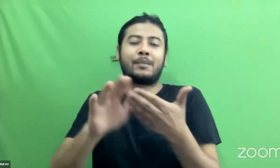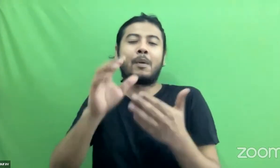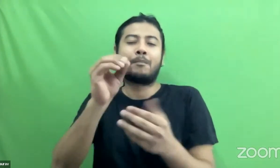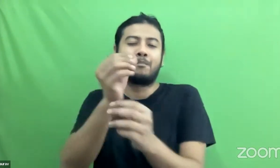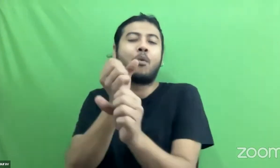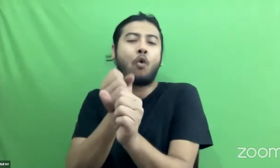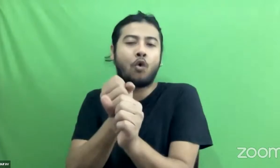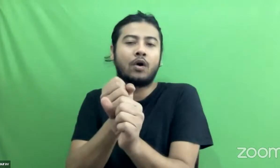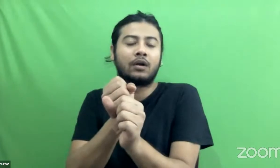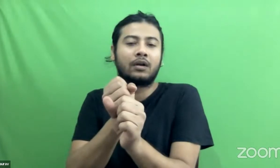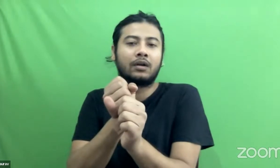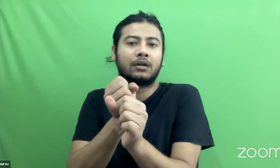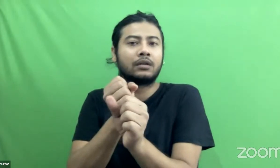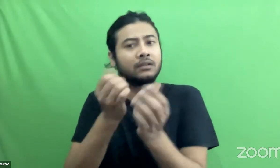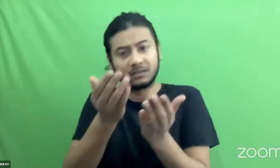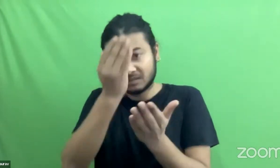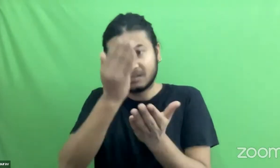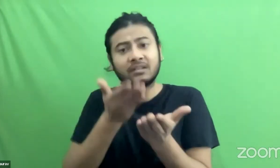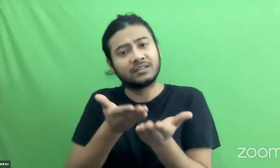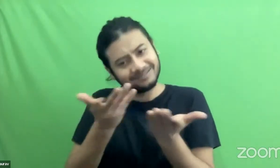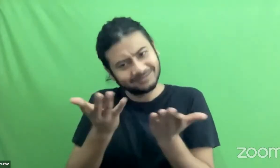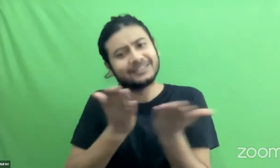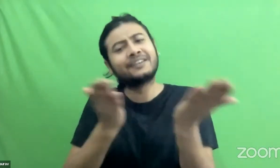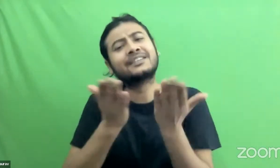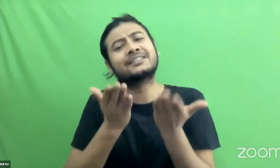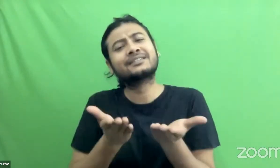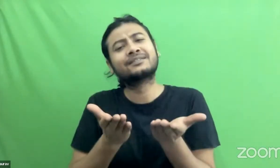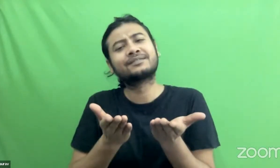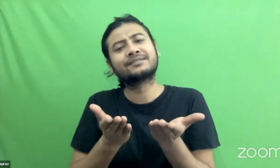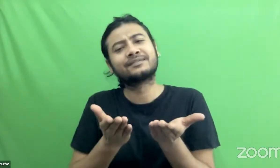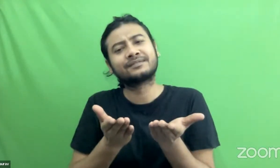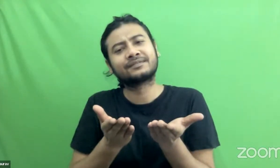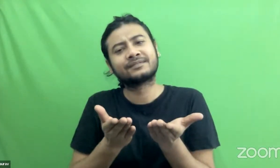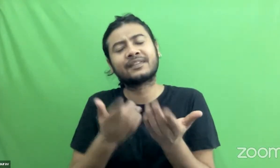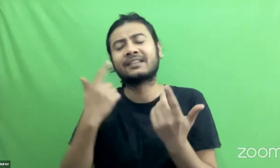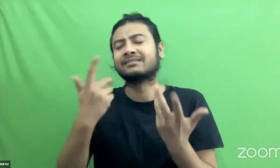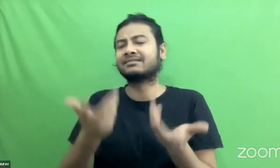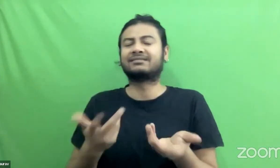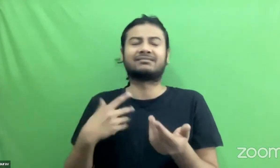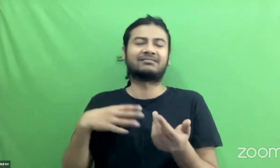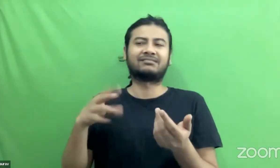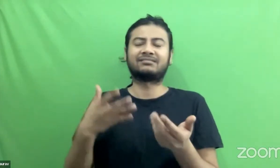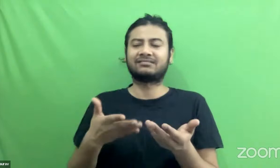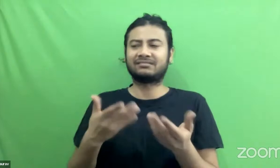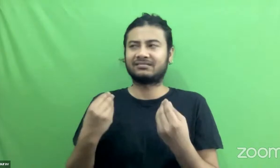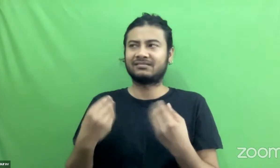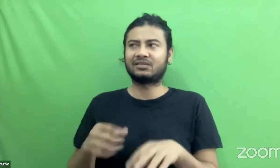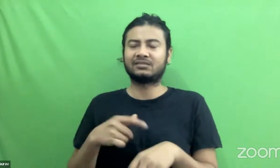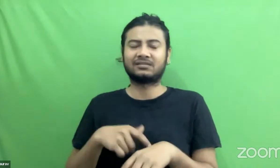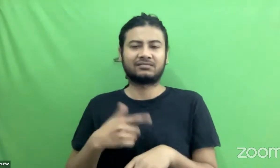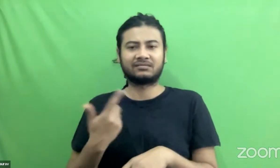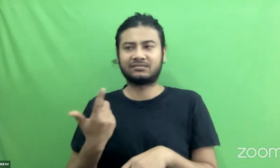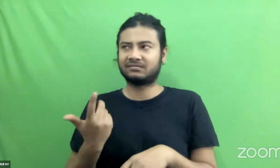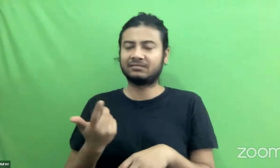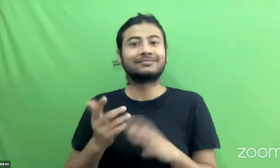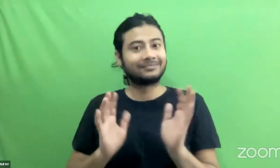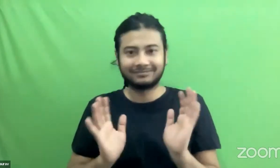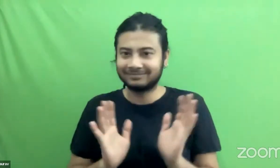Don't think it is just a time pass. Okay, so that brings us to the end of our second